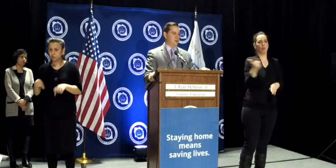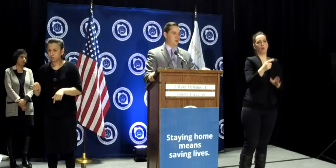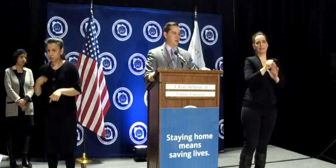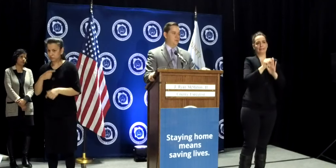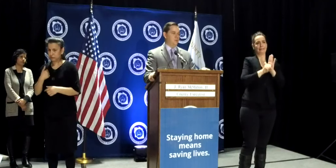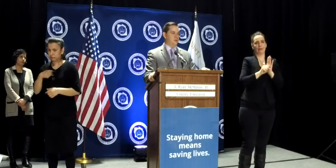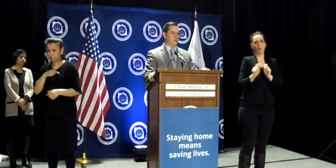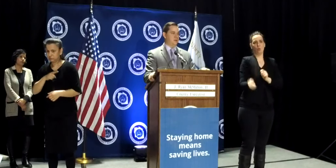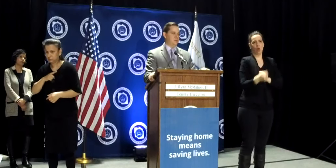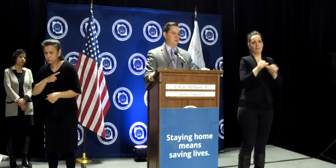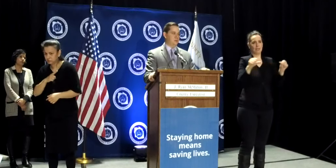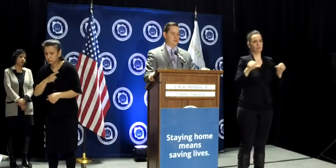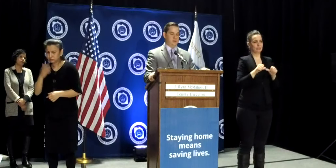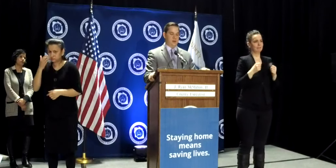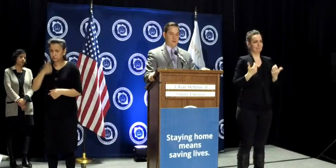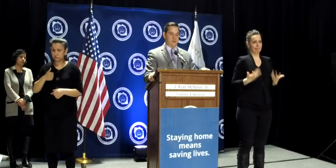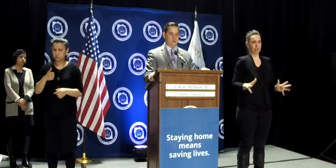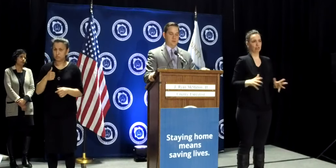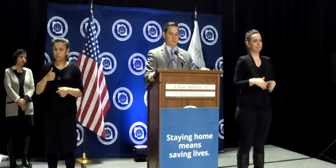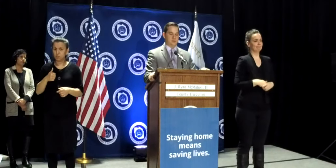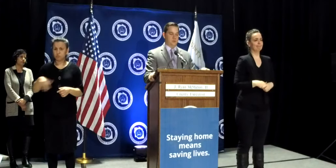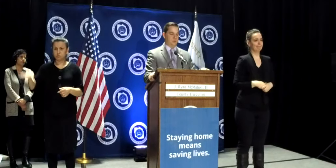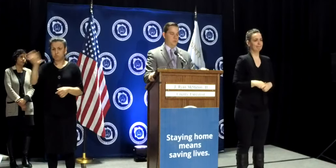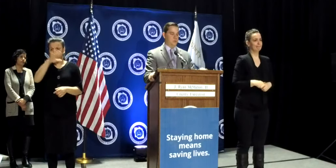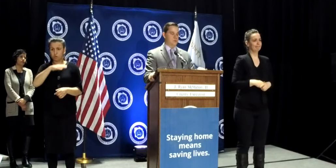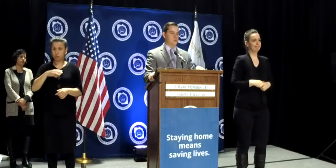something if we think the